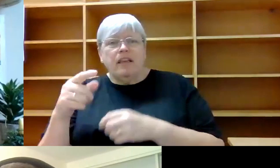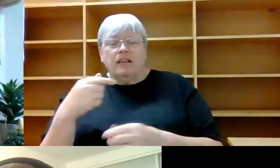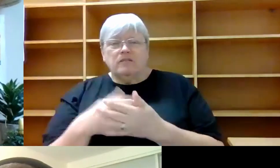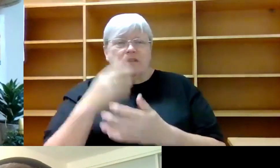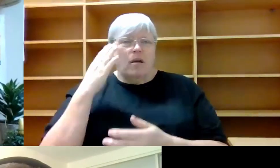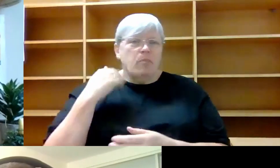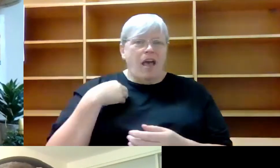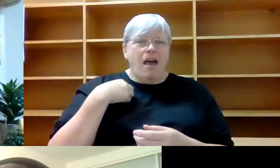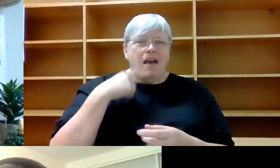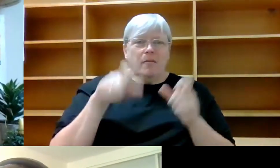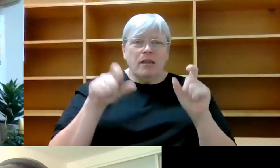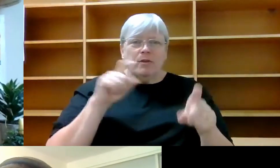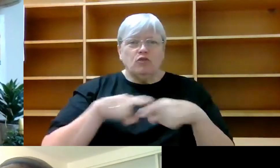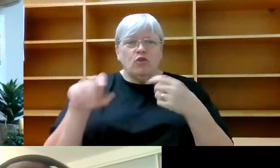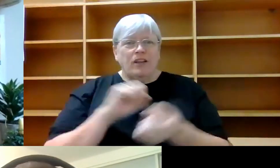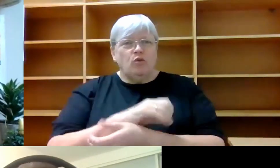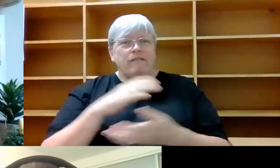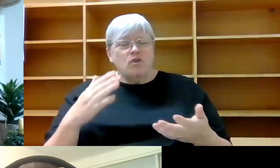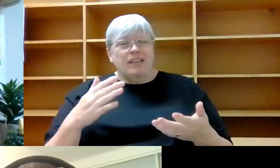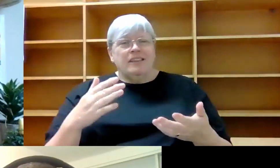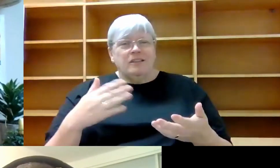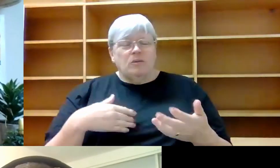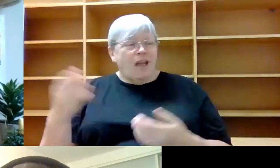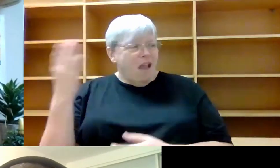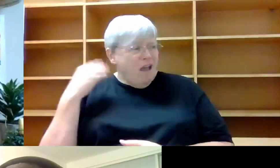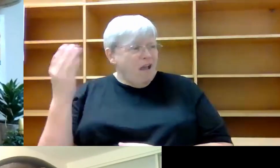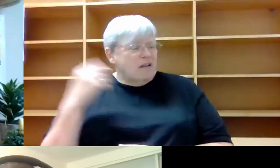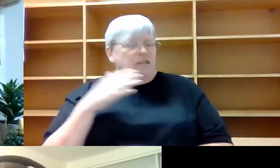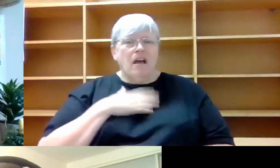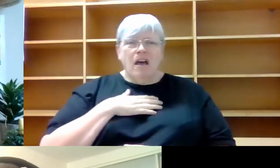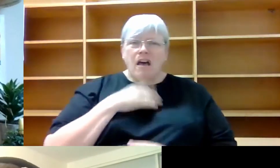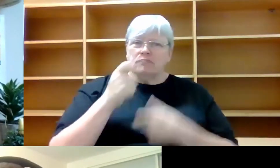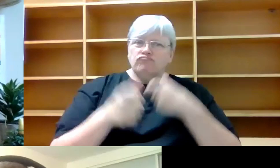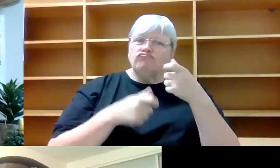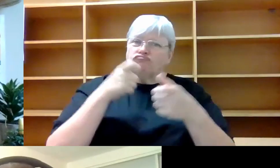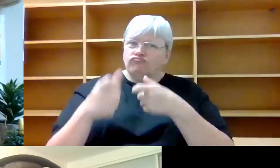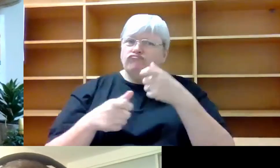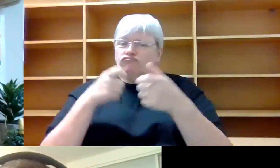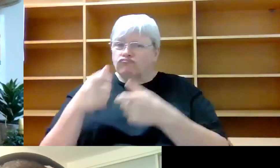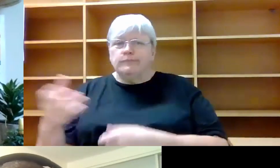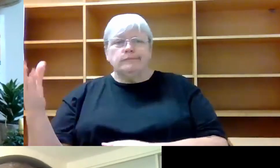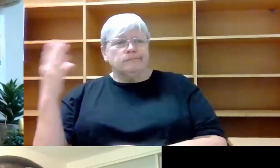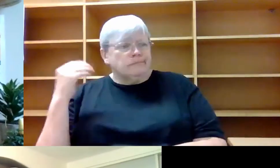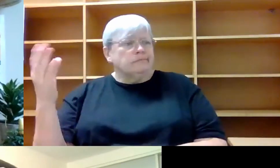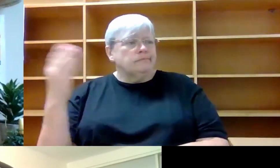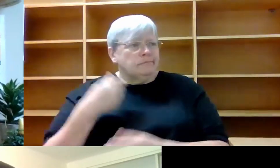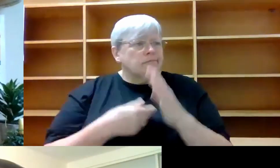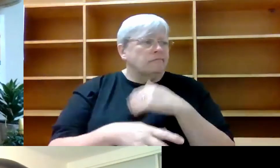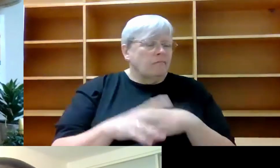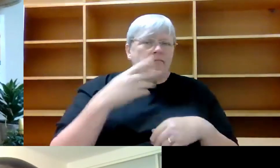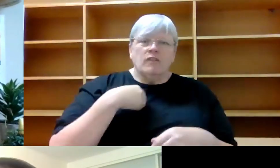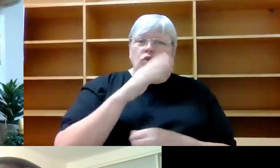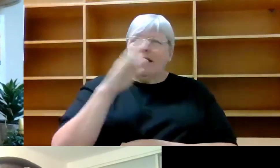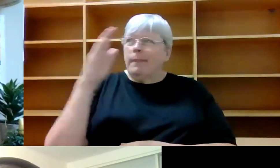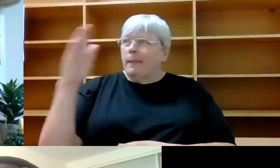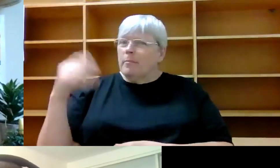freedom. And so once I heard lyrically about the struggle And then I went to the library to research it. So